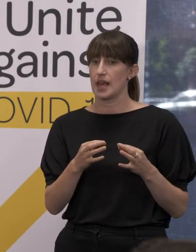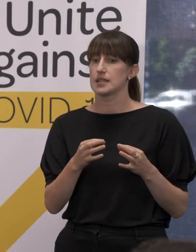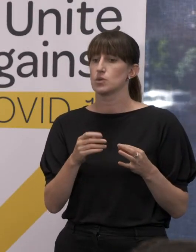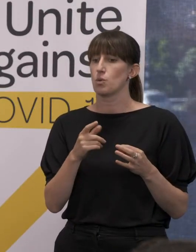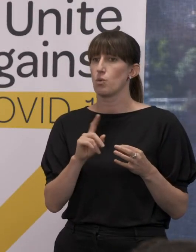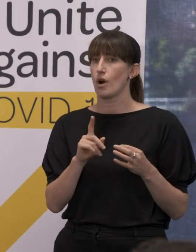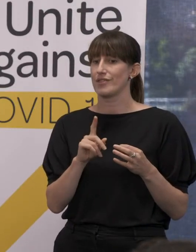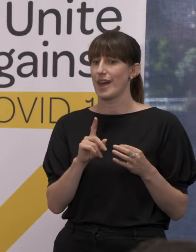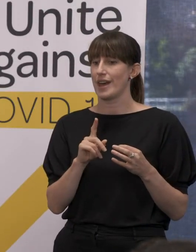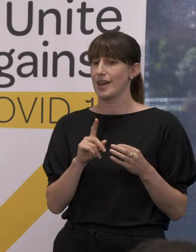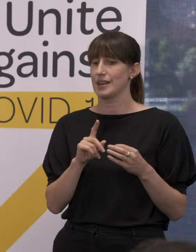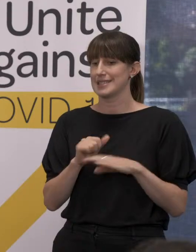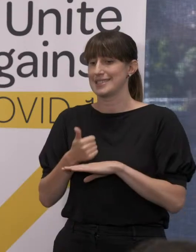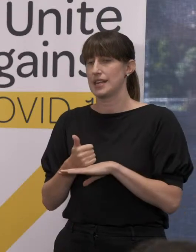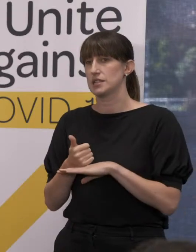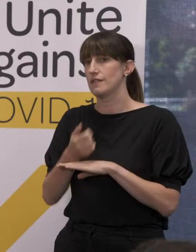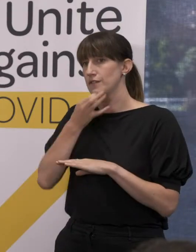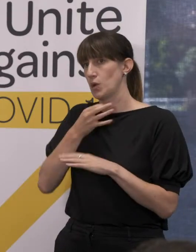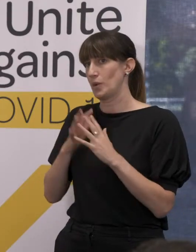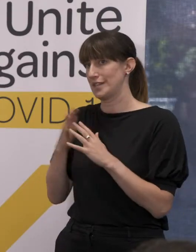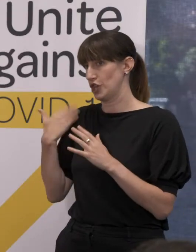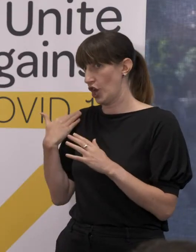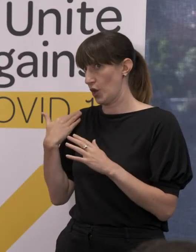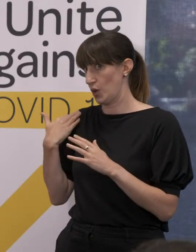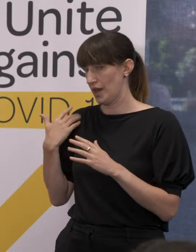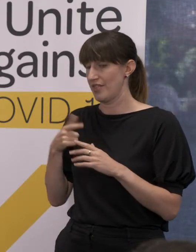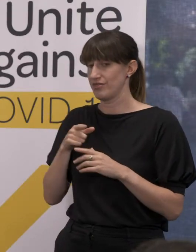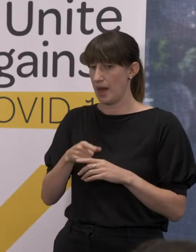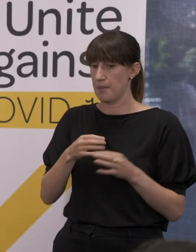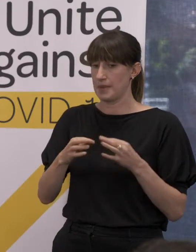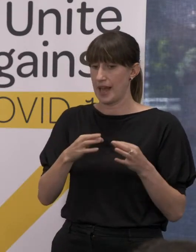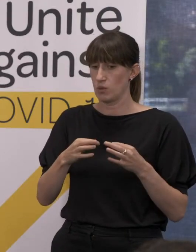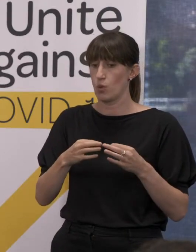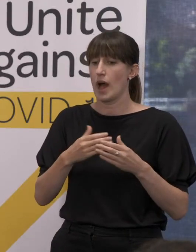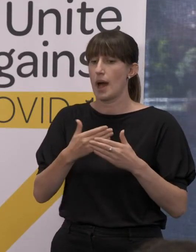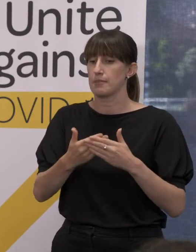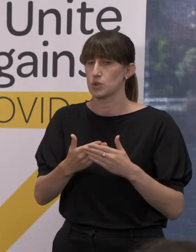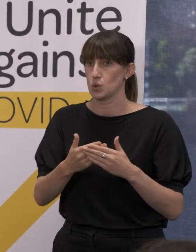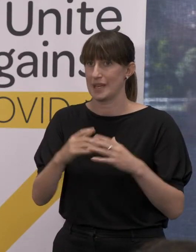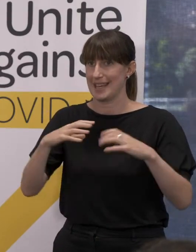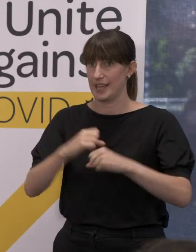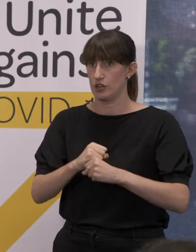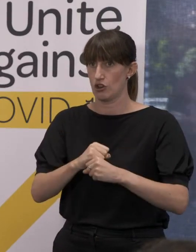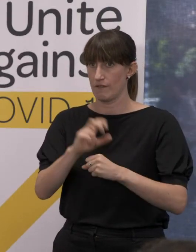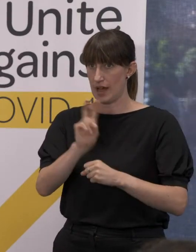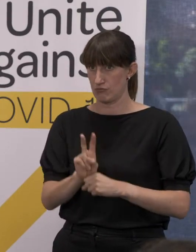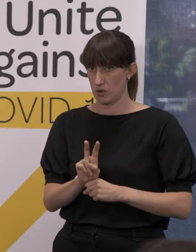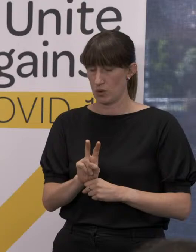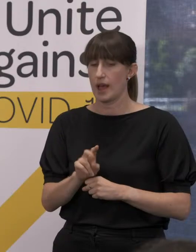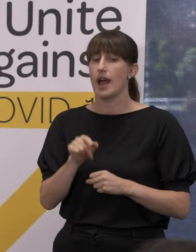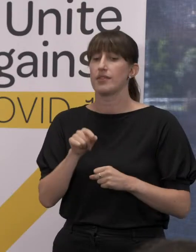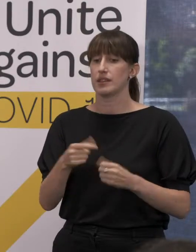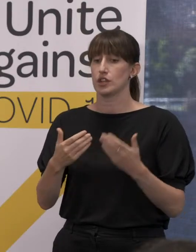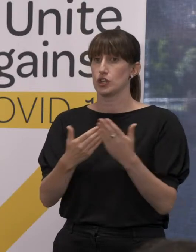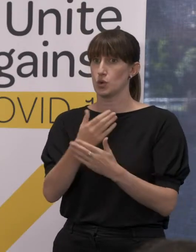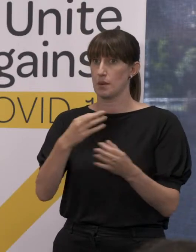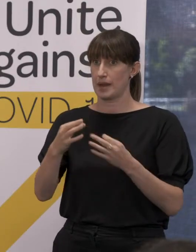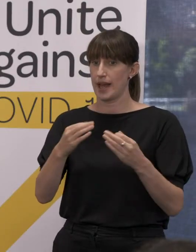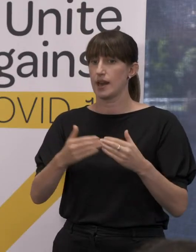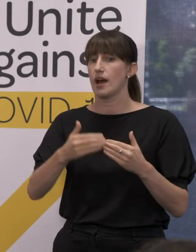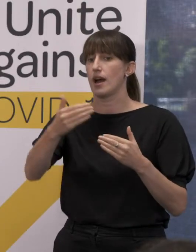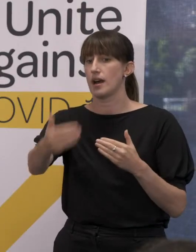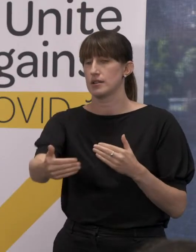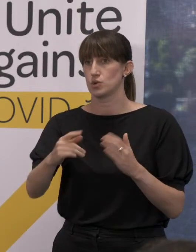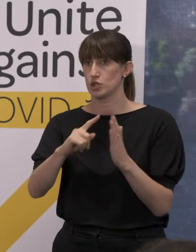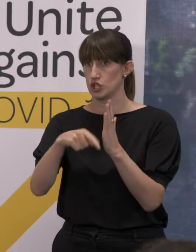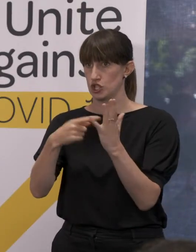us through to the end of April. Their next plans go through to the end of June. The 95% is 95% of what we expected the